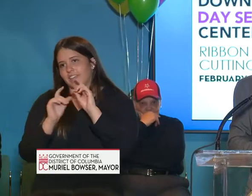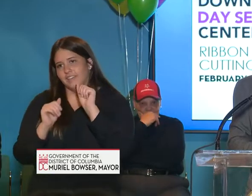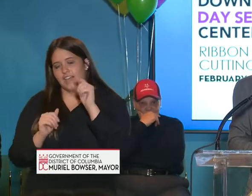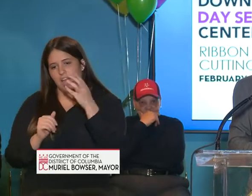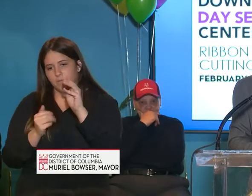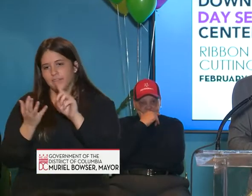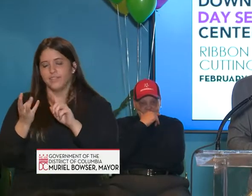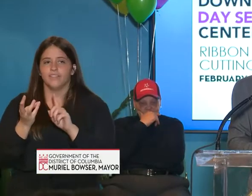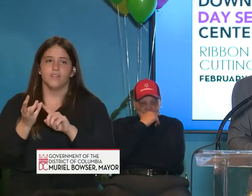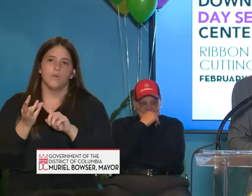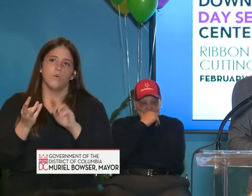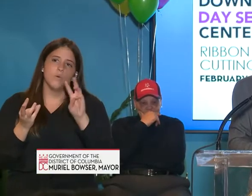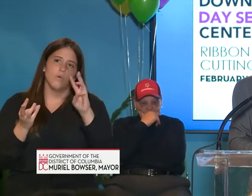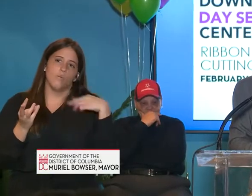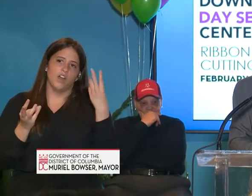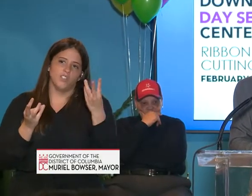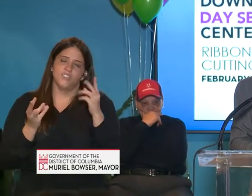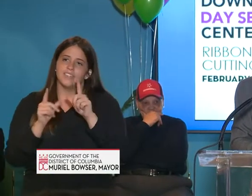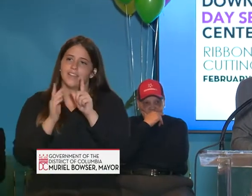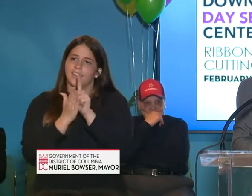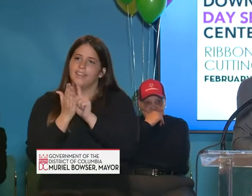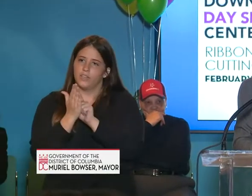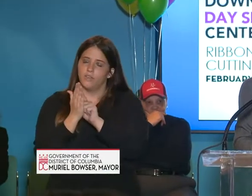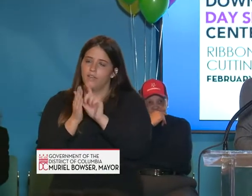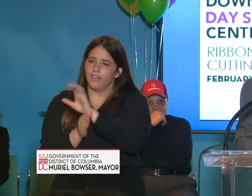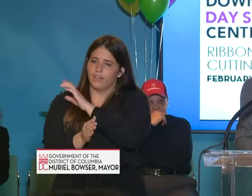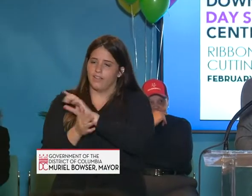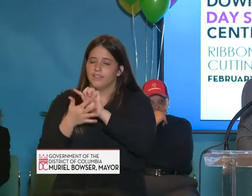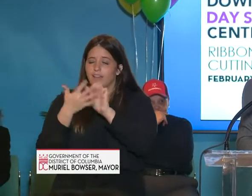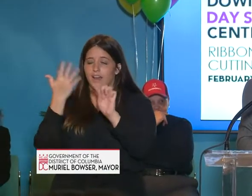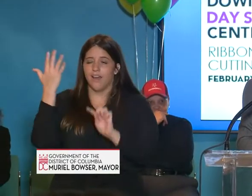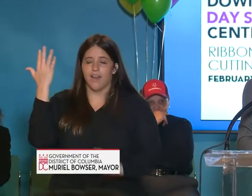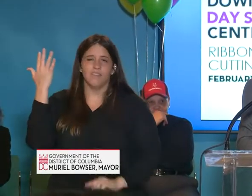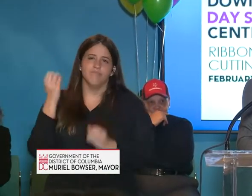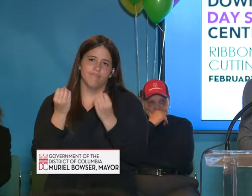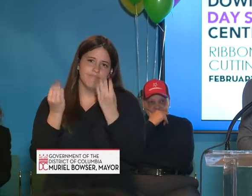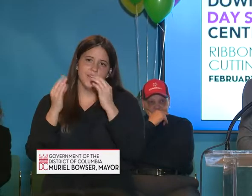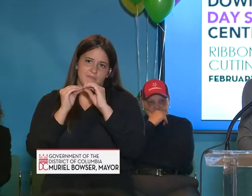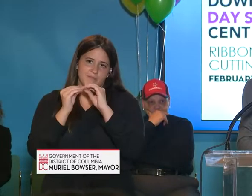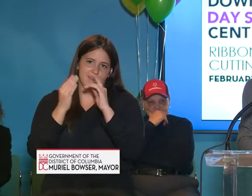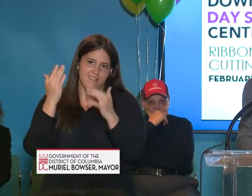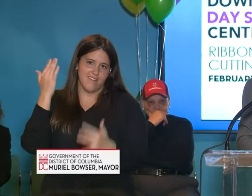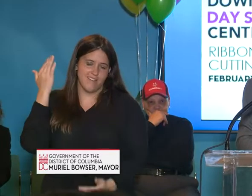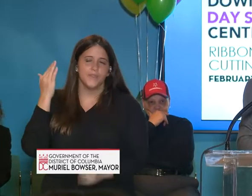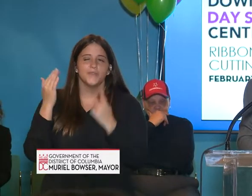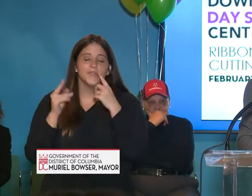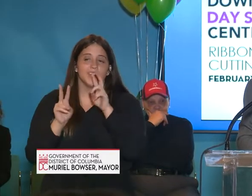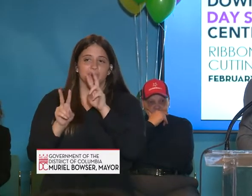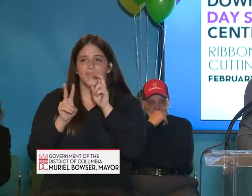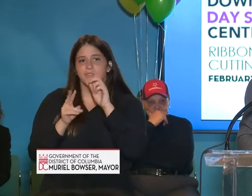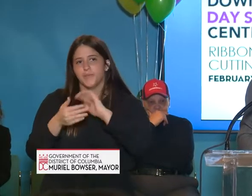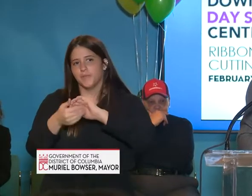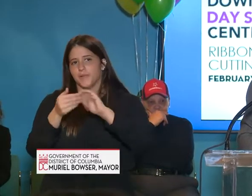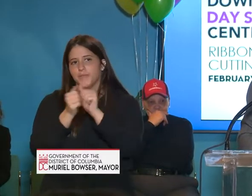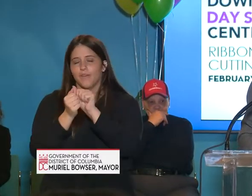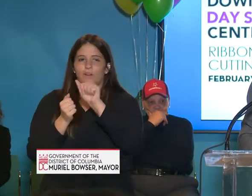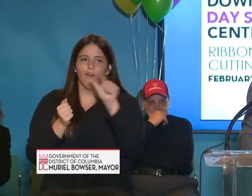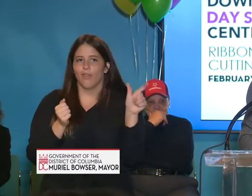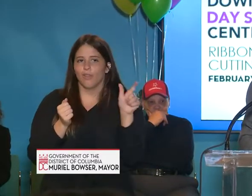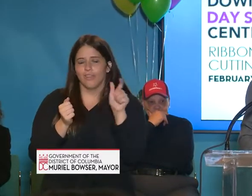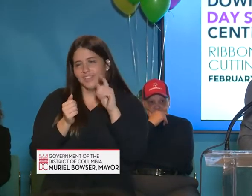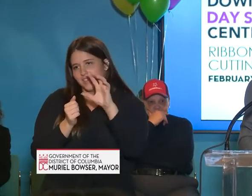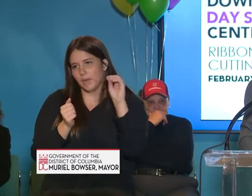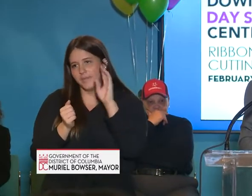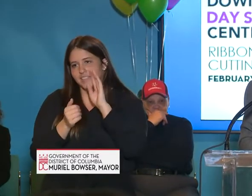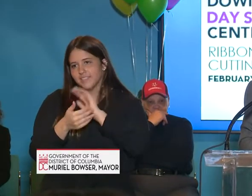Clinic, and many, many others. And so we look forward to our partnership with all of these entities that we've named and some that I